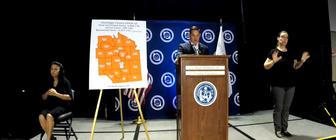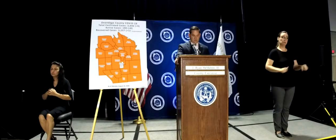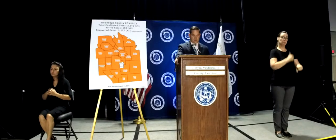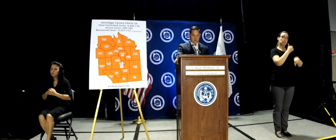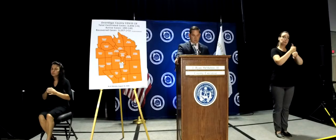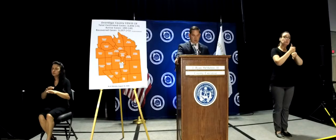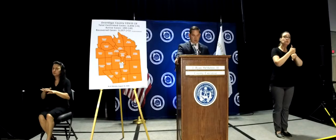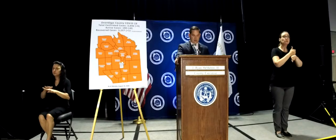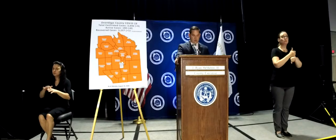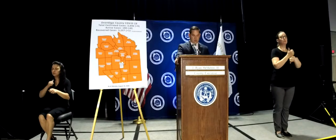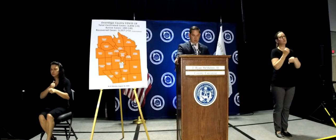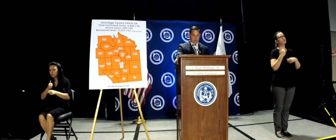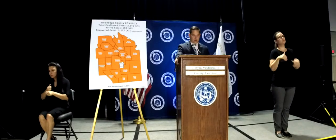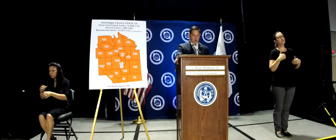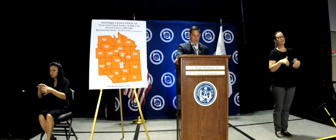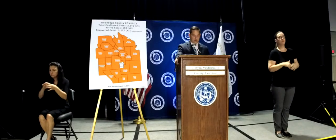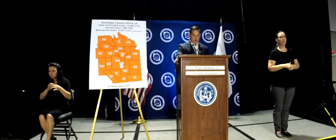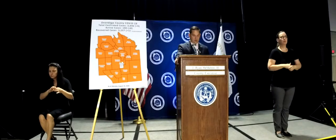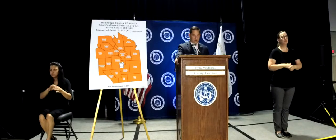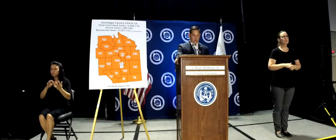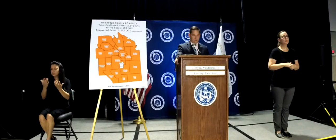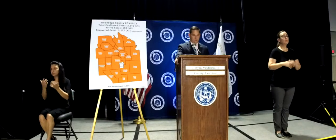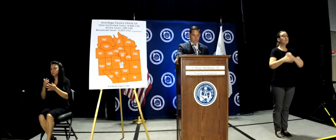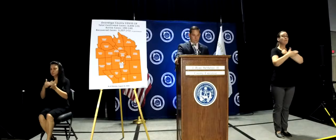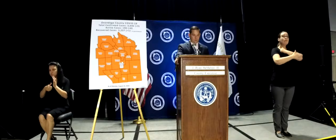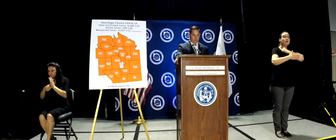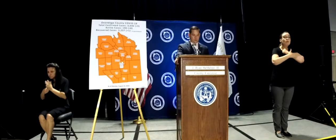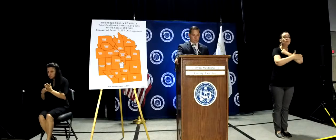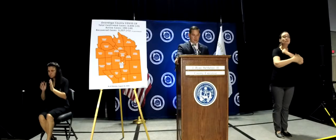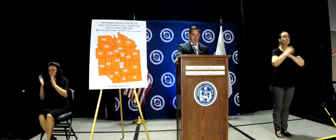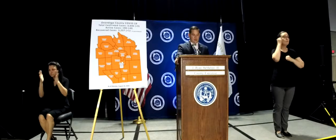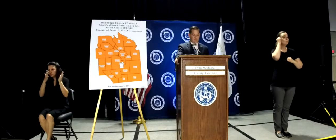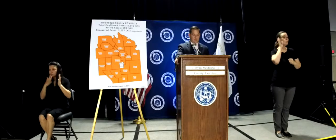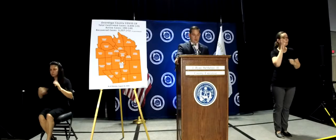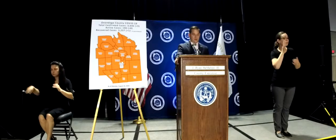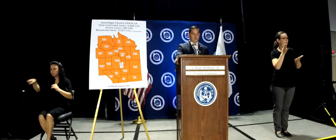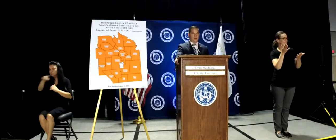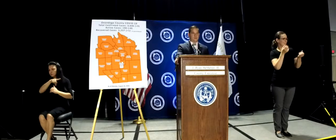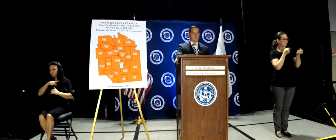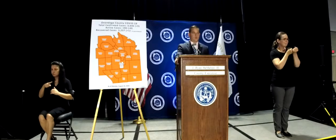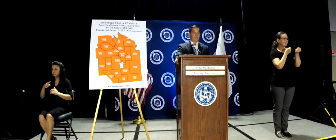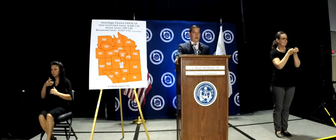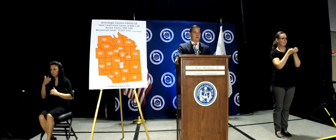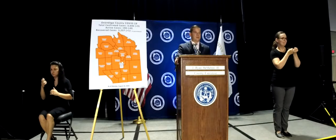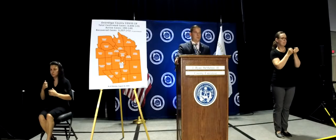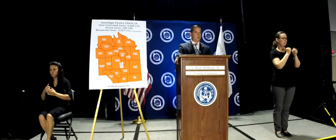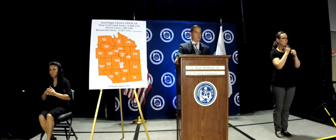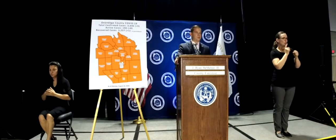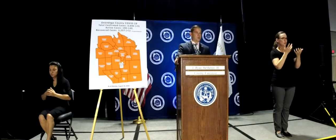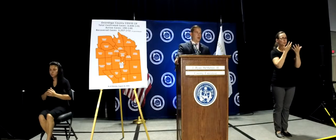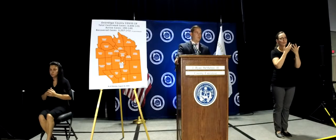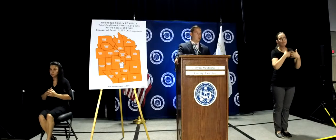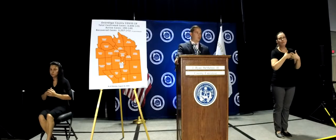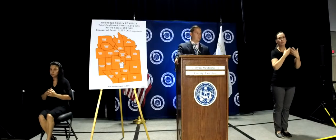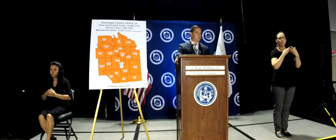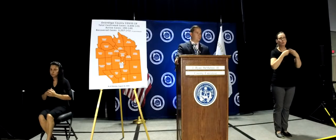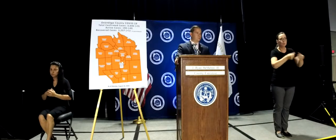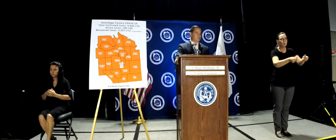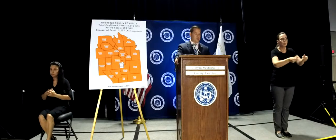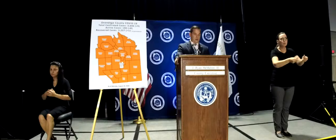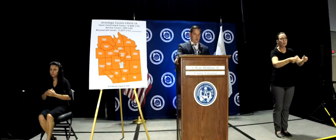be investments made by the county government to make sure that the adults going back into the buildings don't have